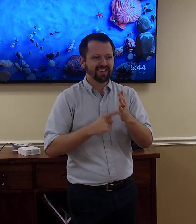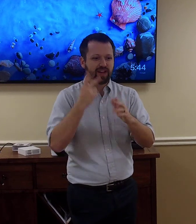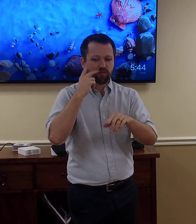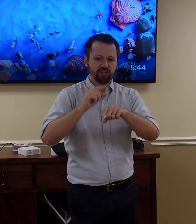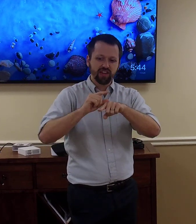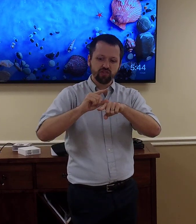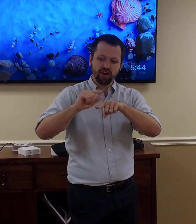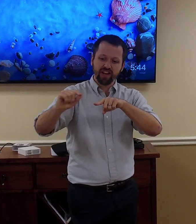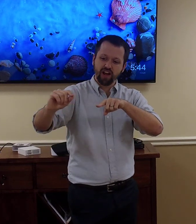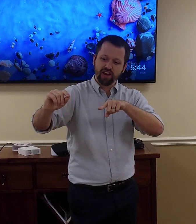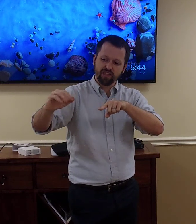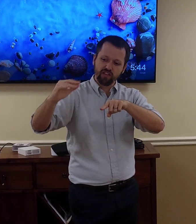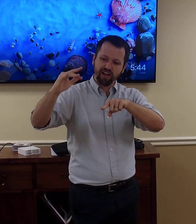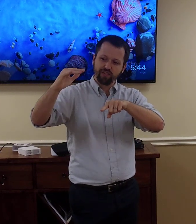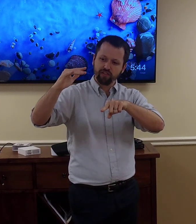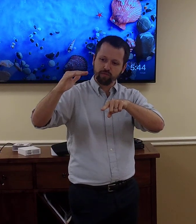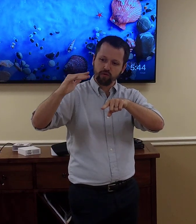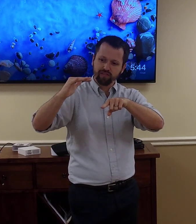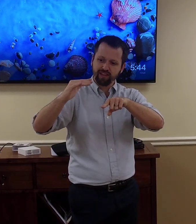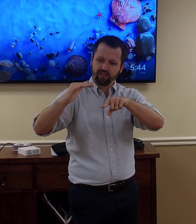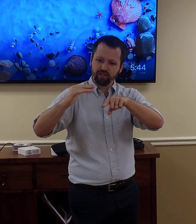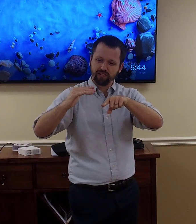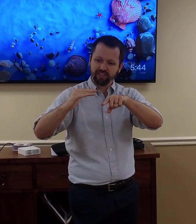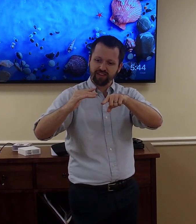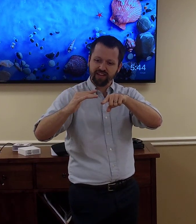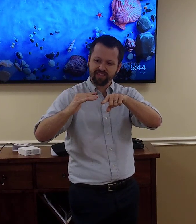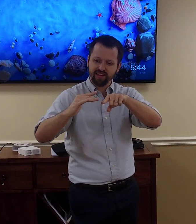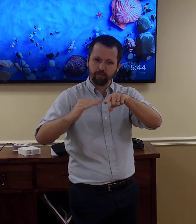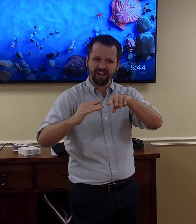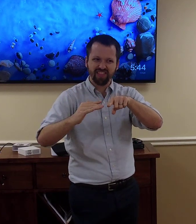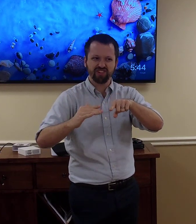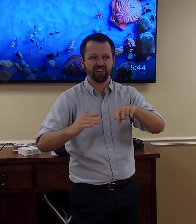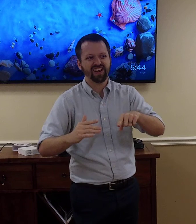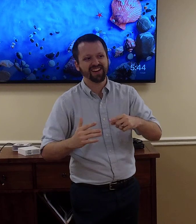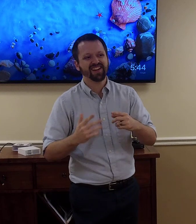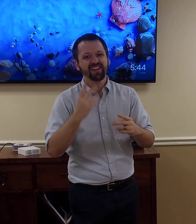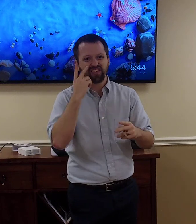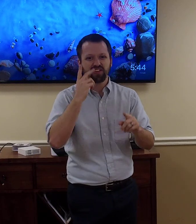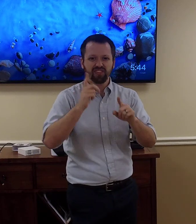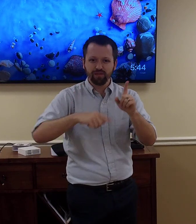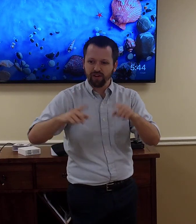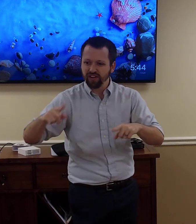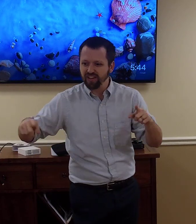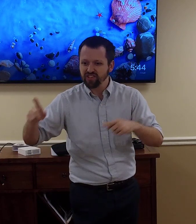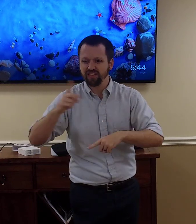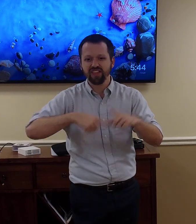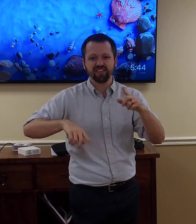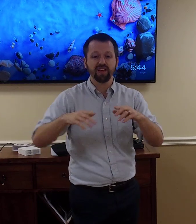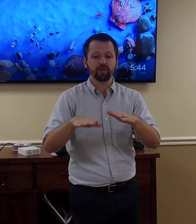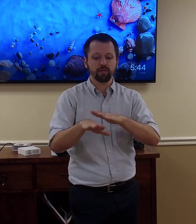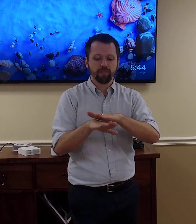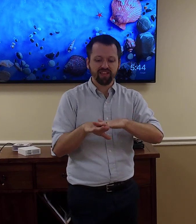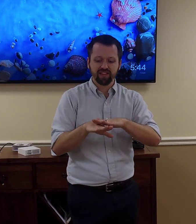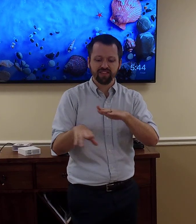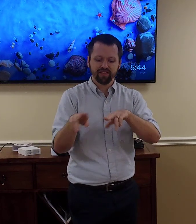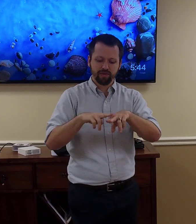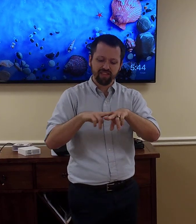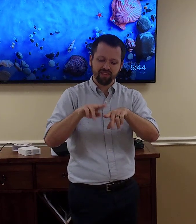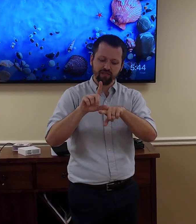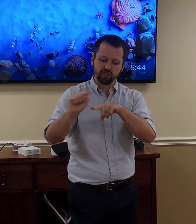Sometimes you'll see train gone, and then they'll have the smoke settle, like the dust settle behind the train. So you'll see variations on that sign, but the basics of it is